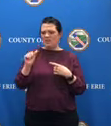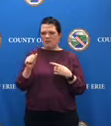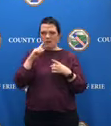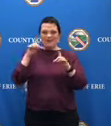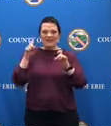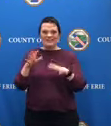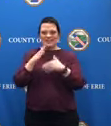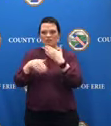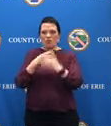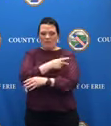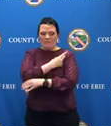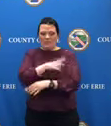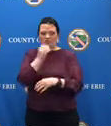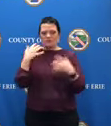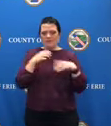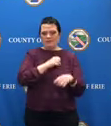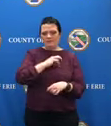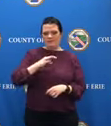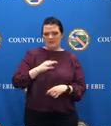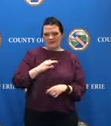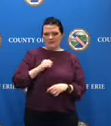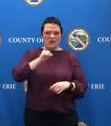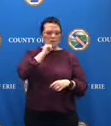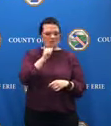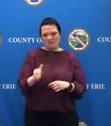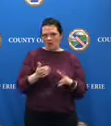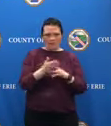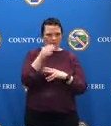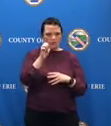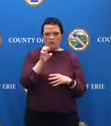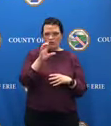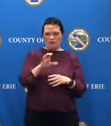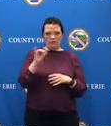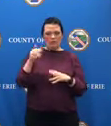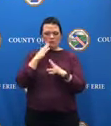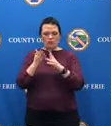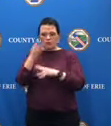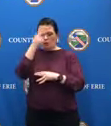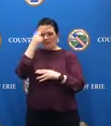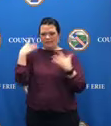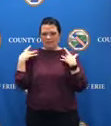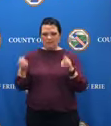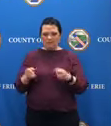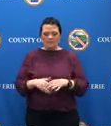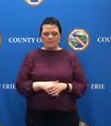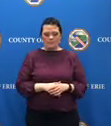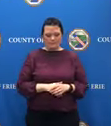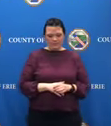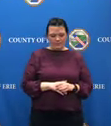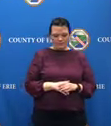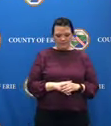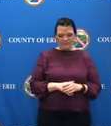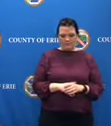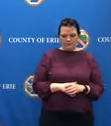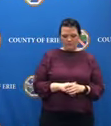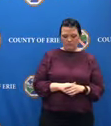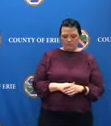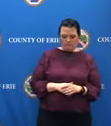the patients as well as the staff. That was not tested by Erie County. That went through Catholic Health.